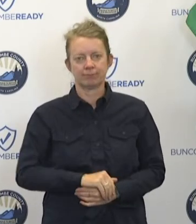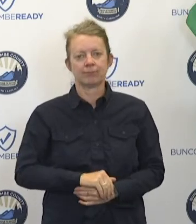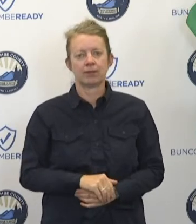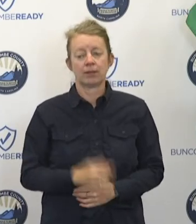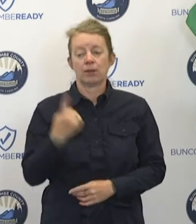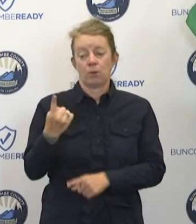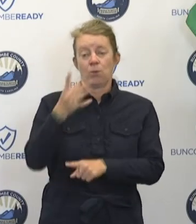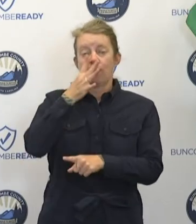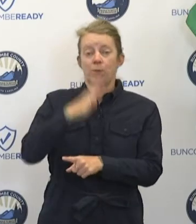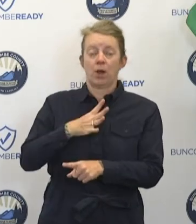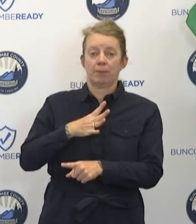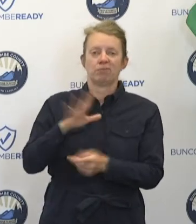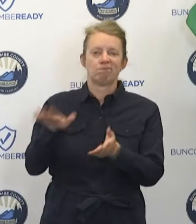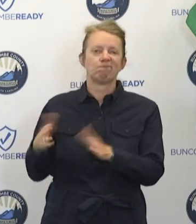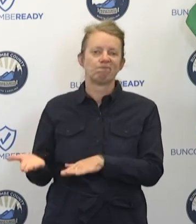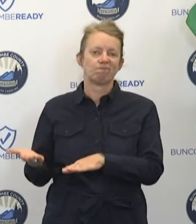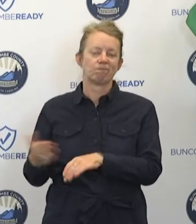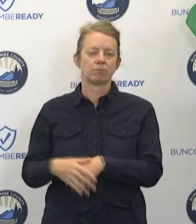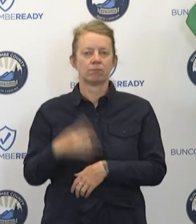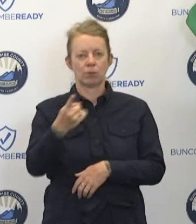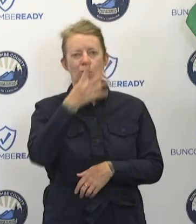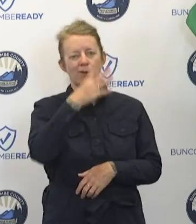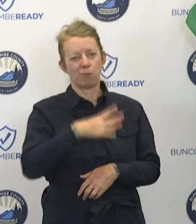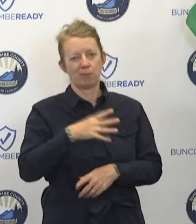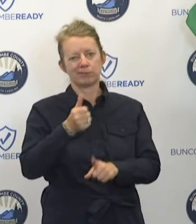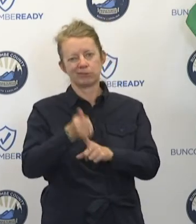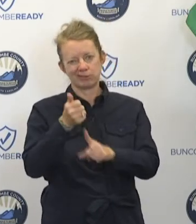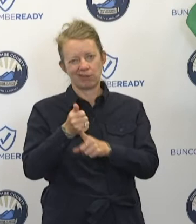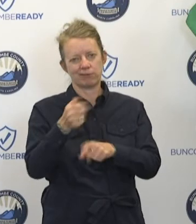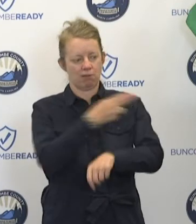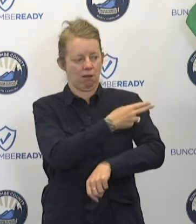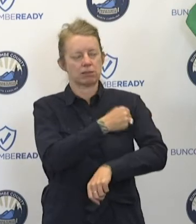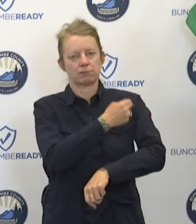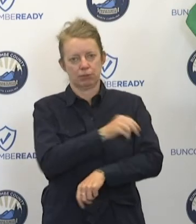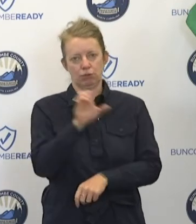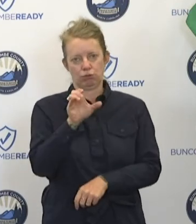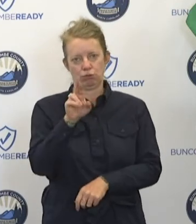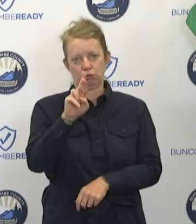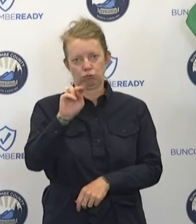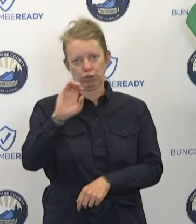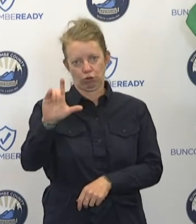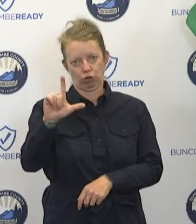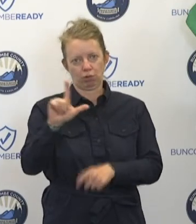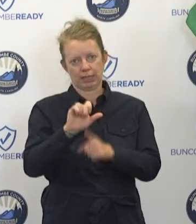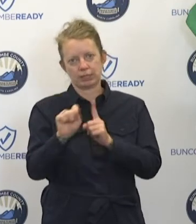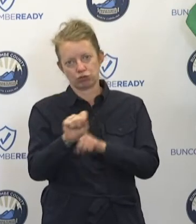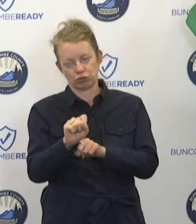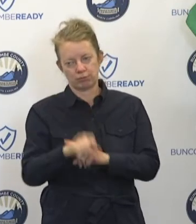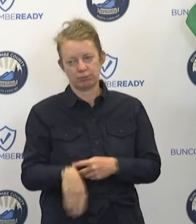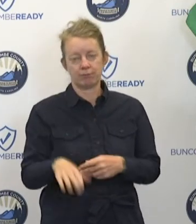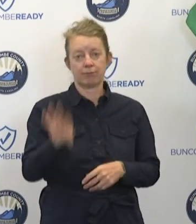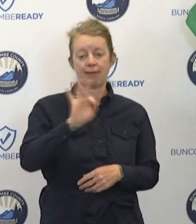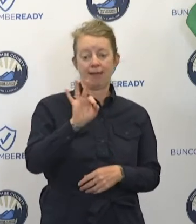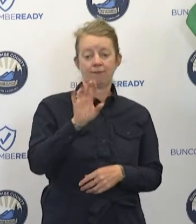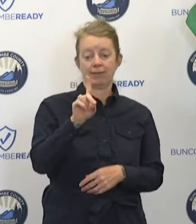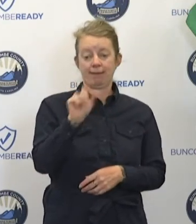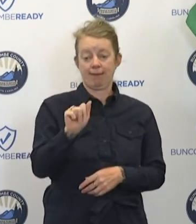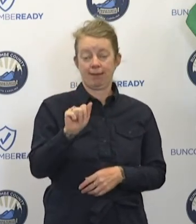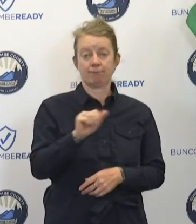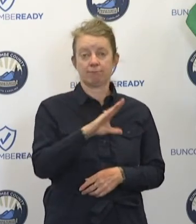One woman has died, and one woman is in critical condition. The FDA,